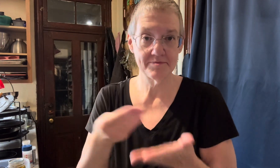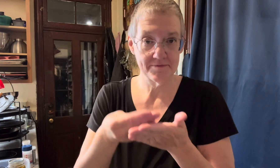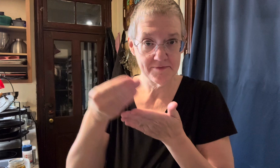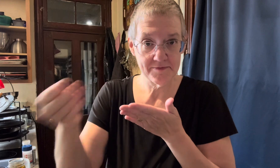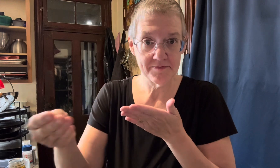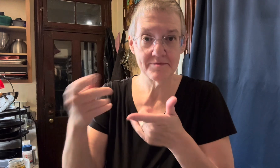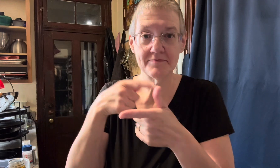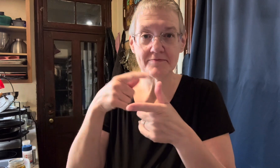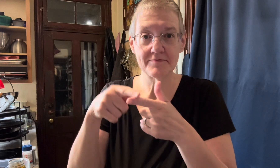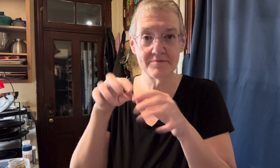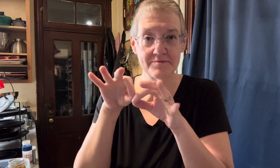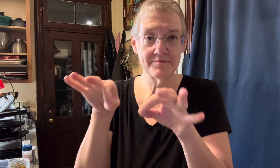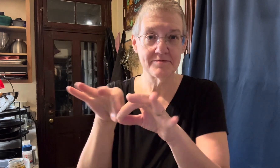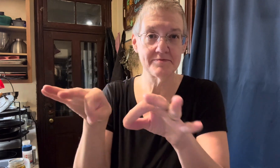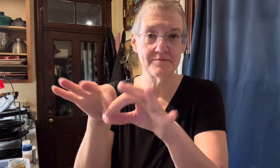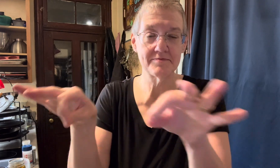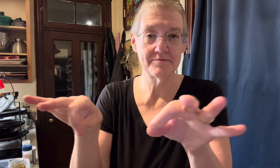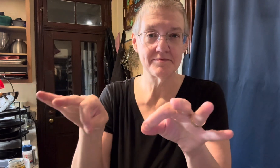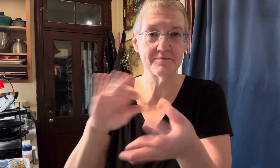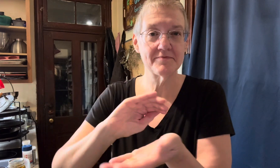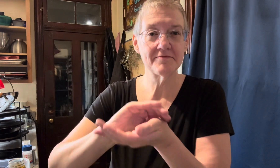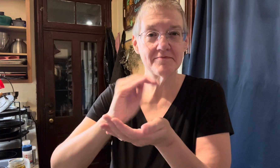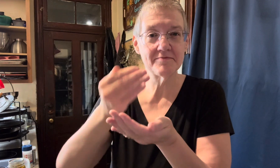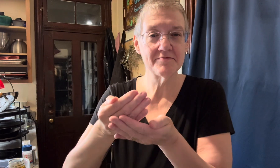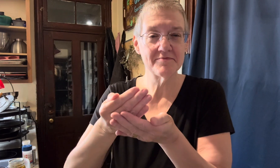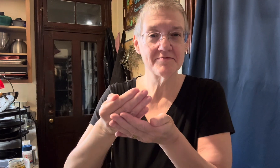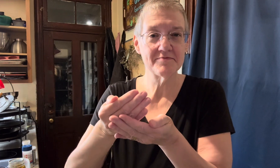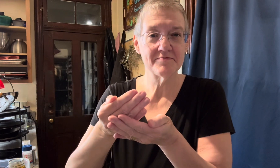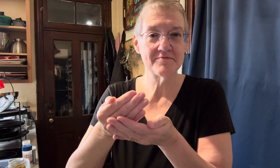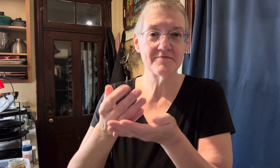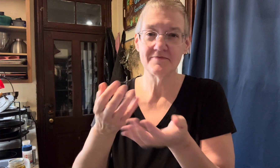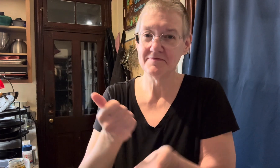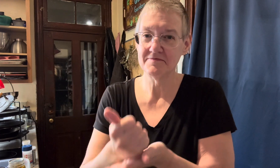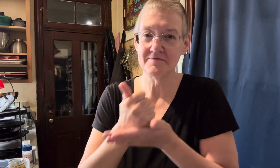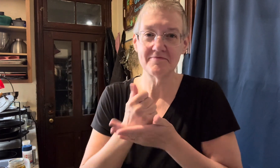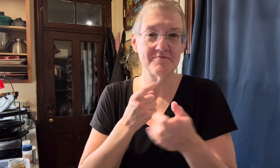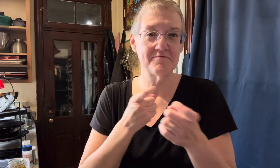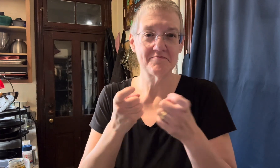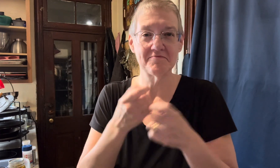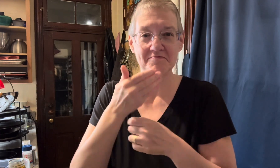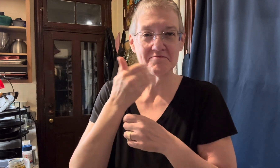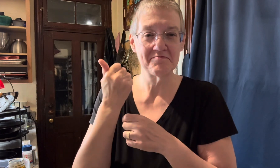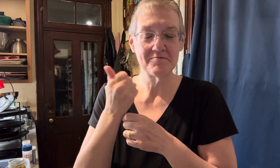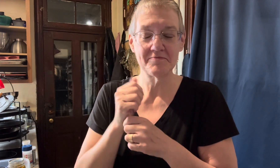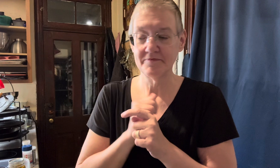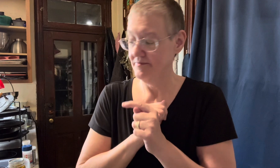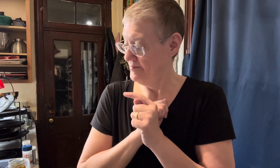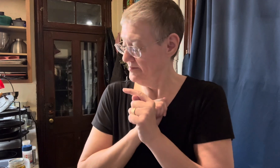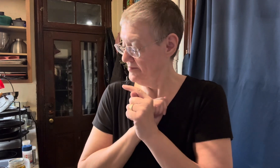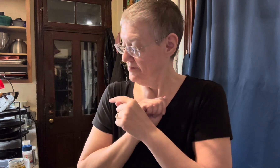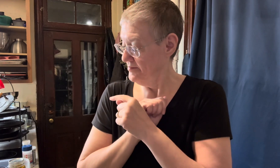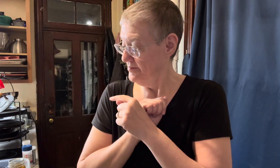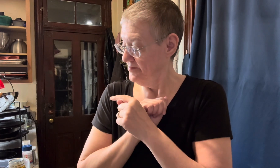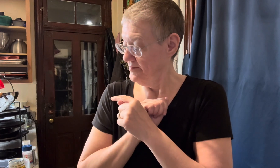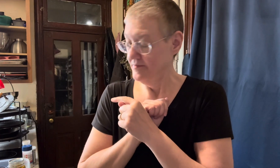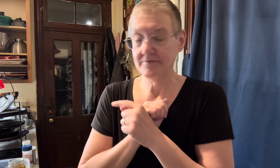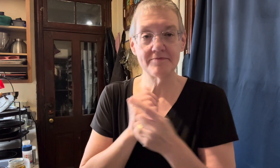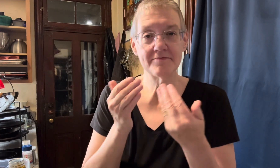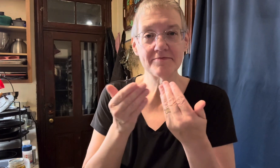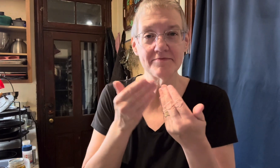When I get home from the store, I go ahead and package them up into 2 thighs each. It really helps me with portion control.